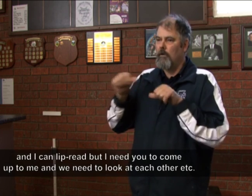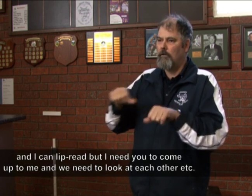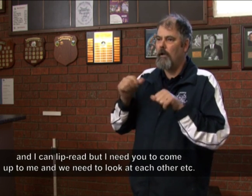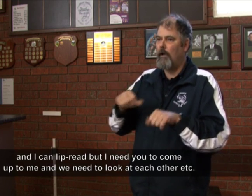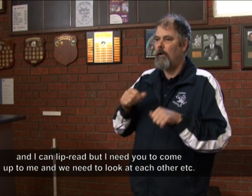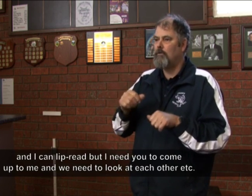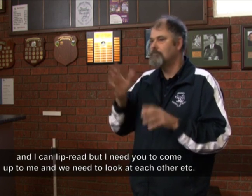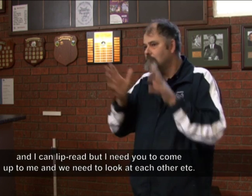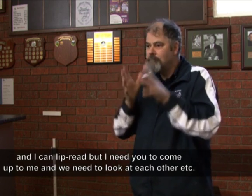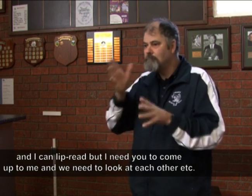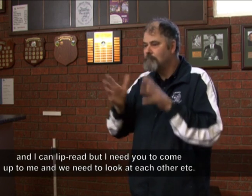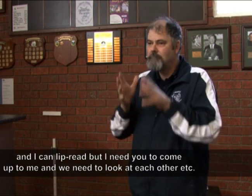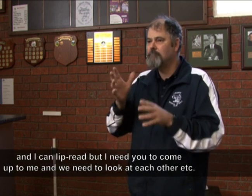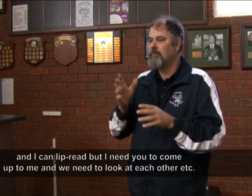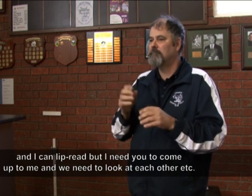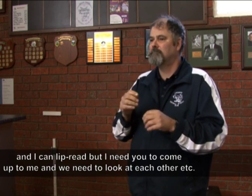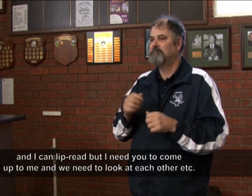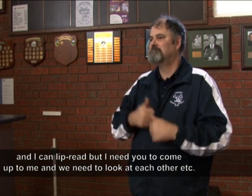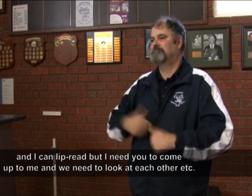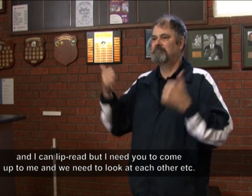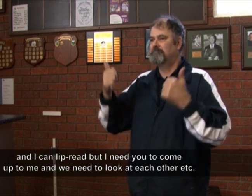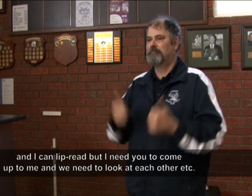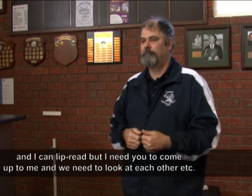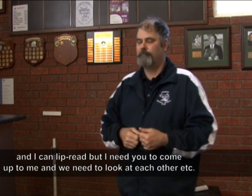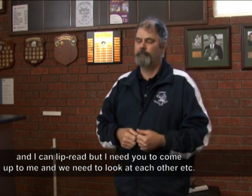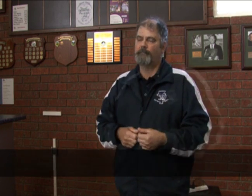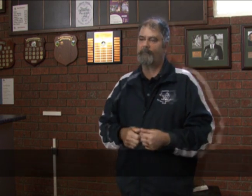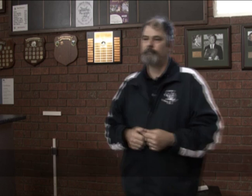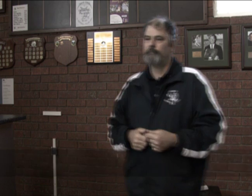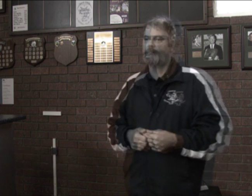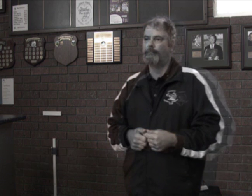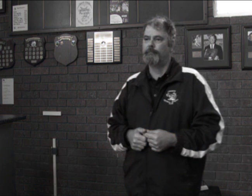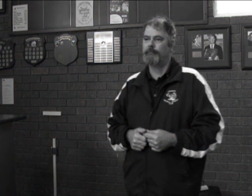be read, but I need you to come up to me and we need to look at each other.